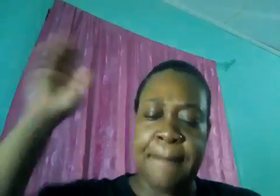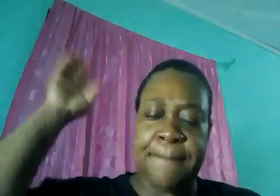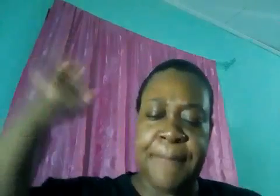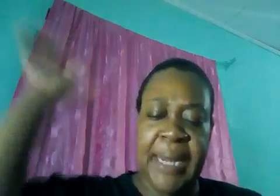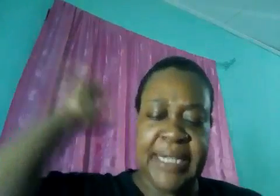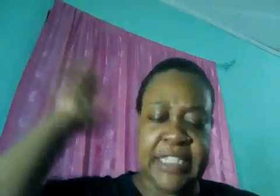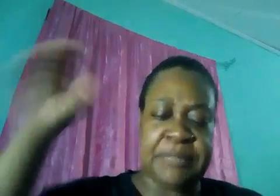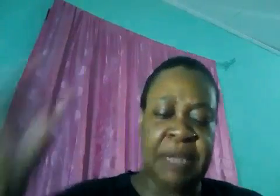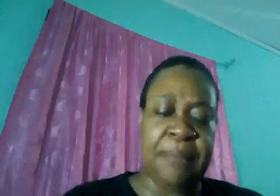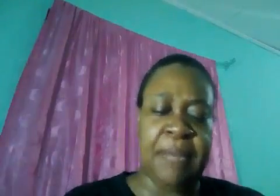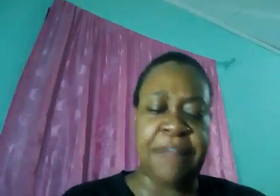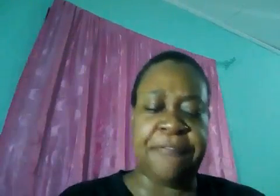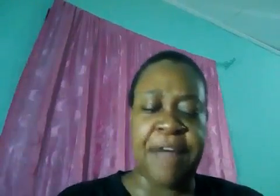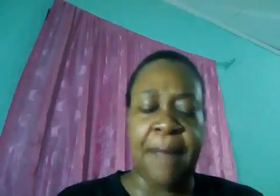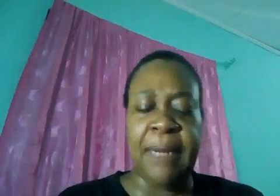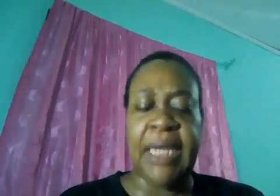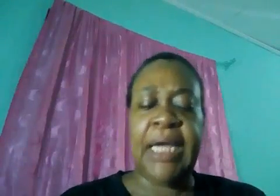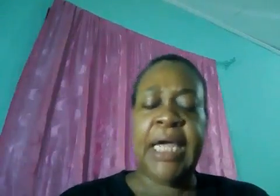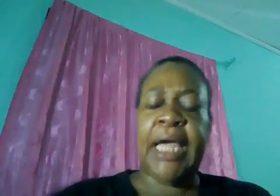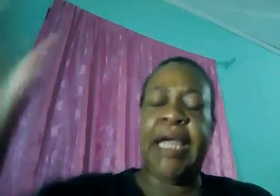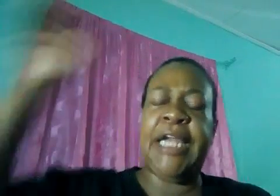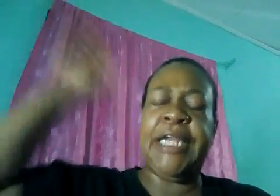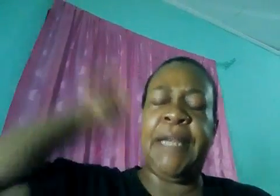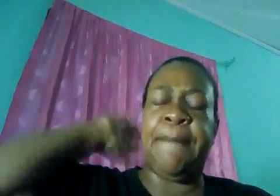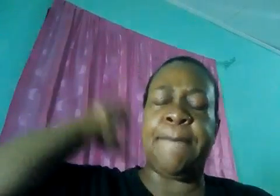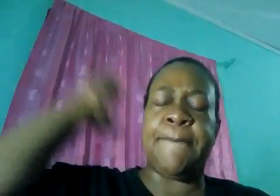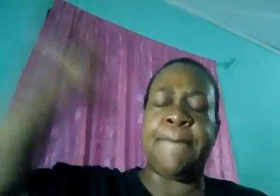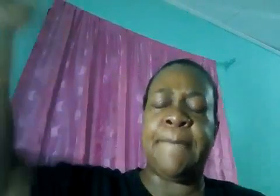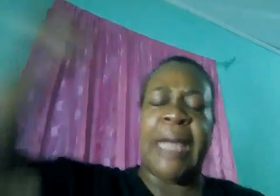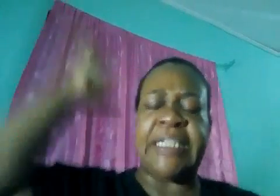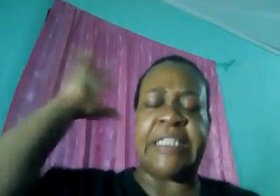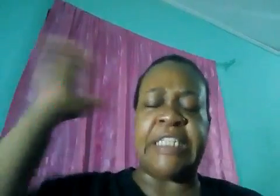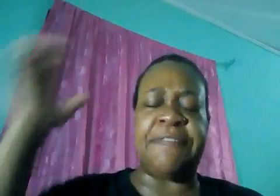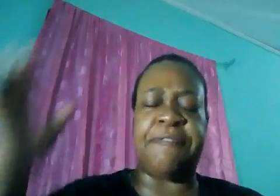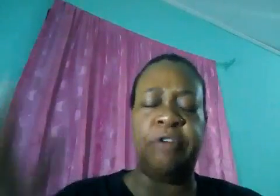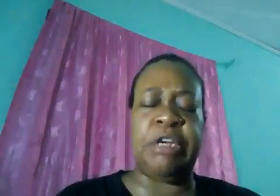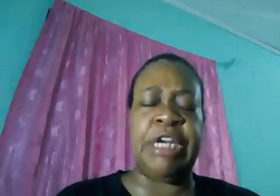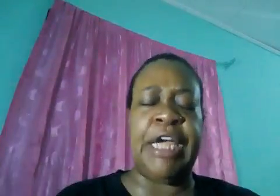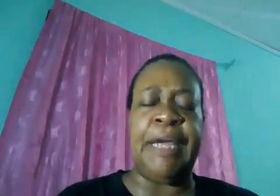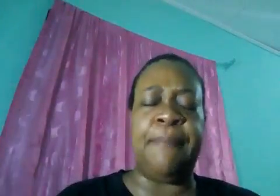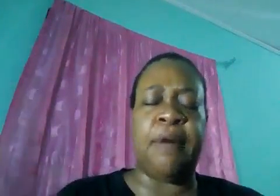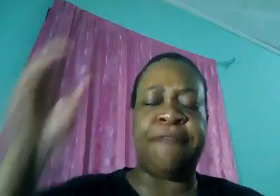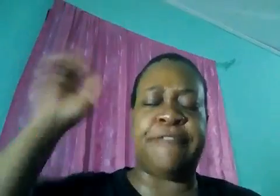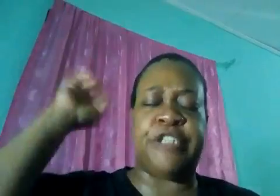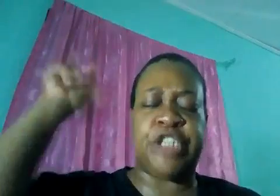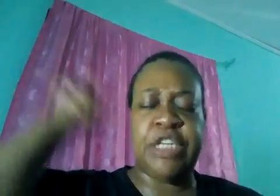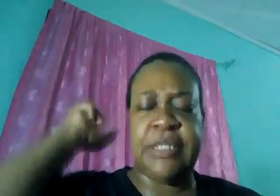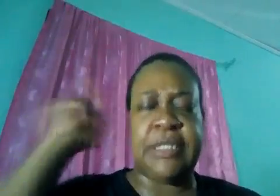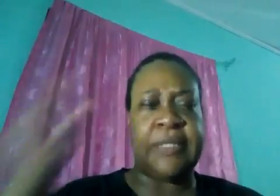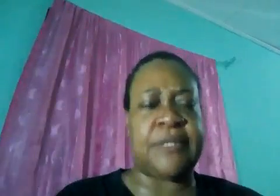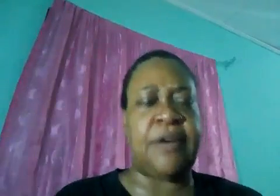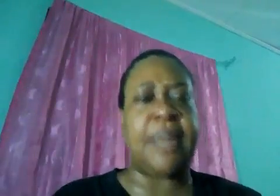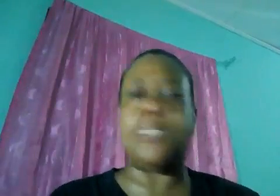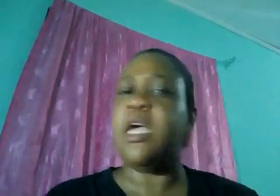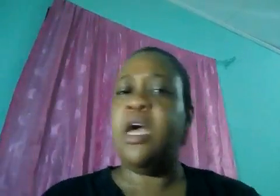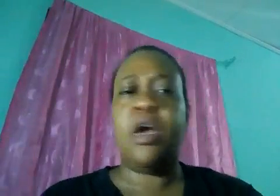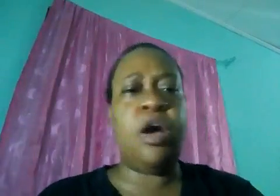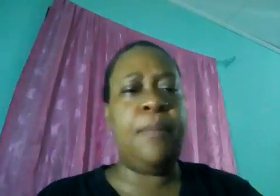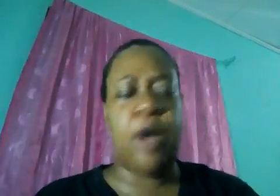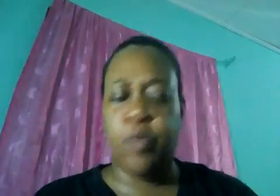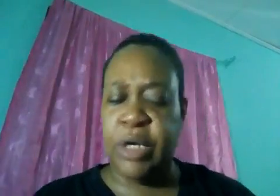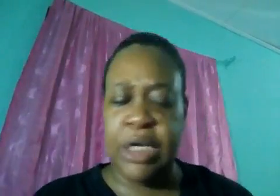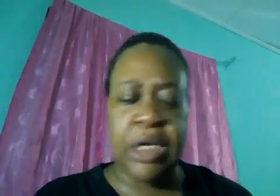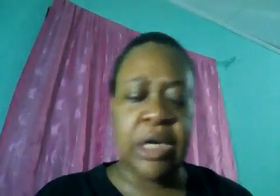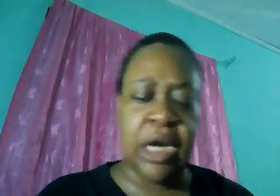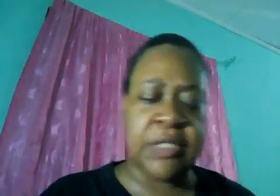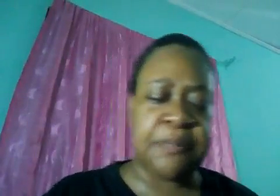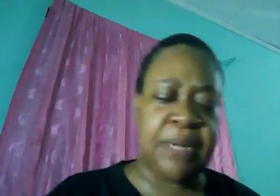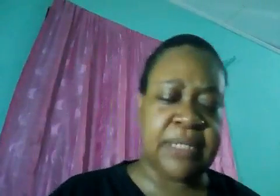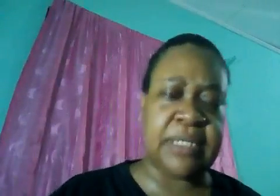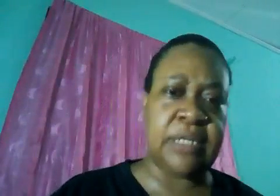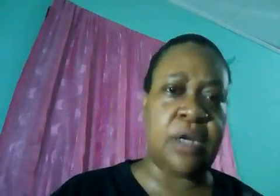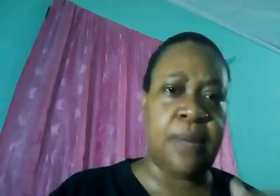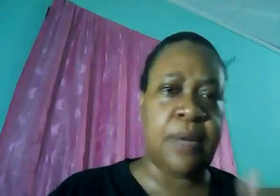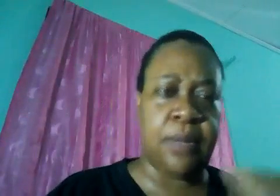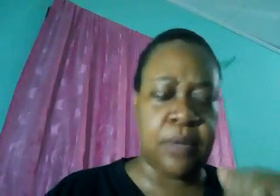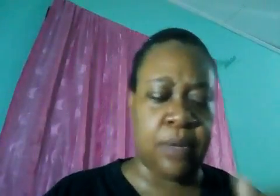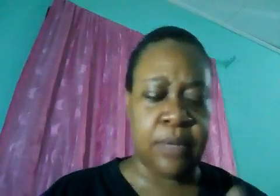bless me and my family in the mightiful name of Jesus Christ. Come on, we need God's blessing. Come.